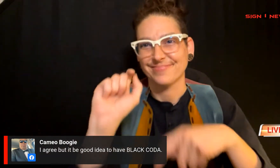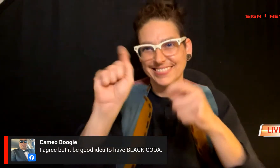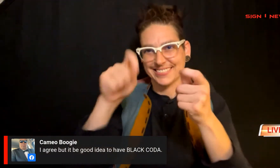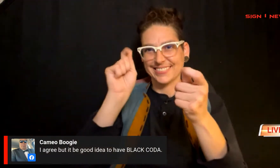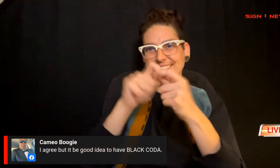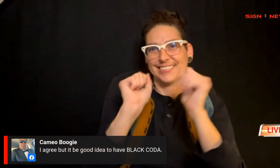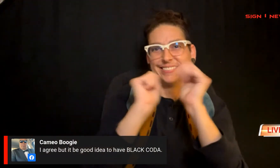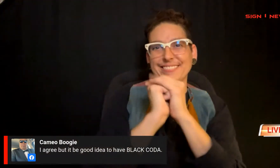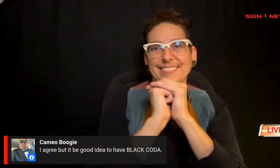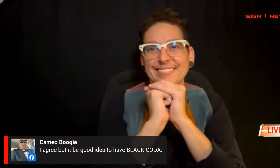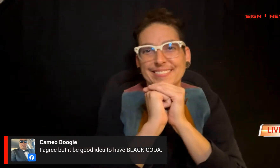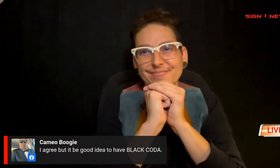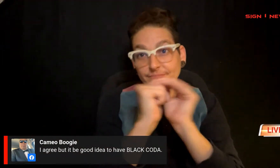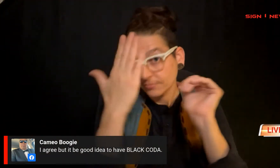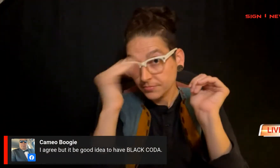ah, exactly.